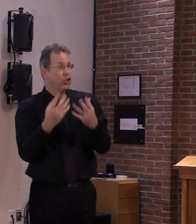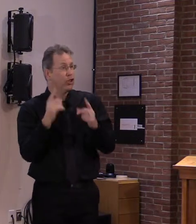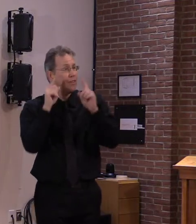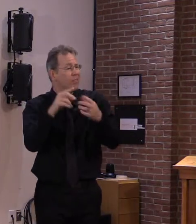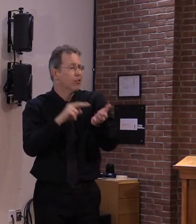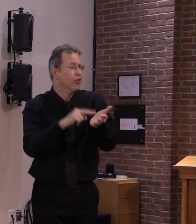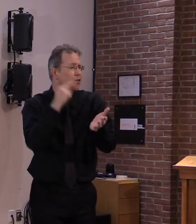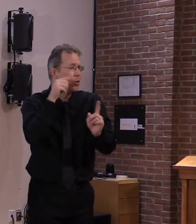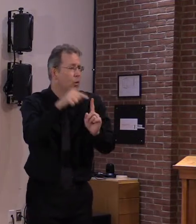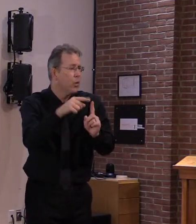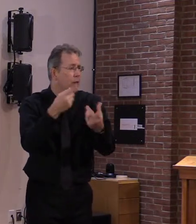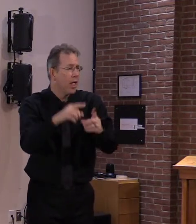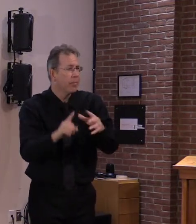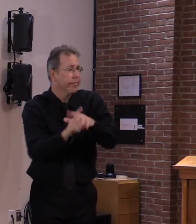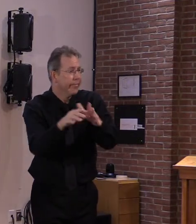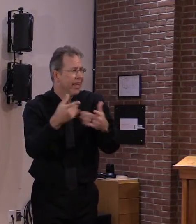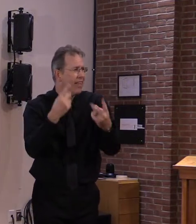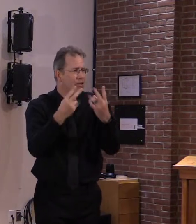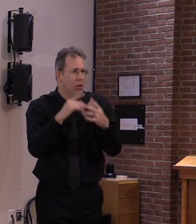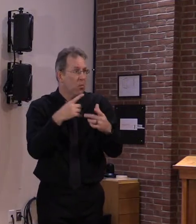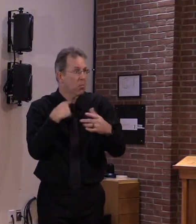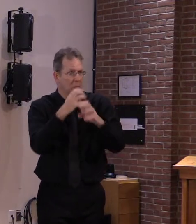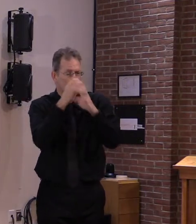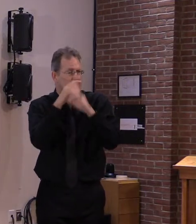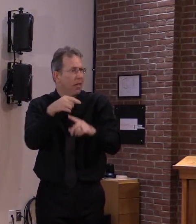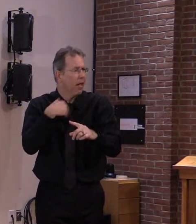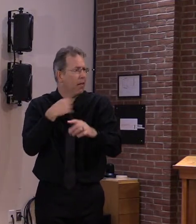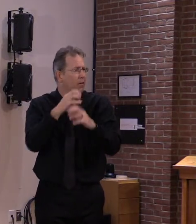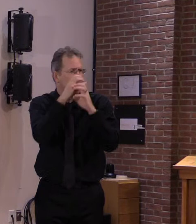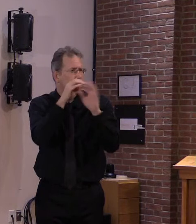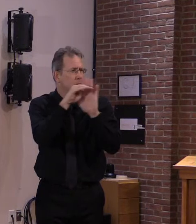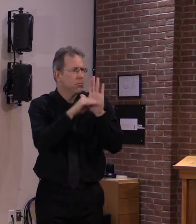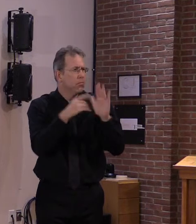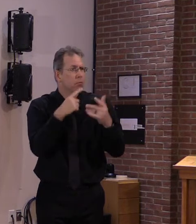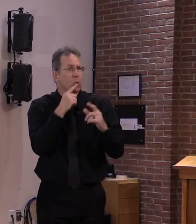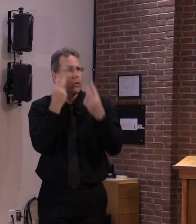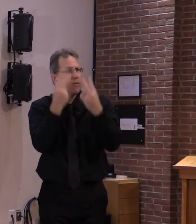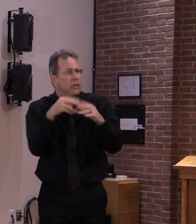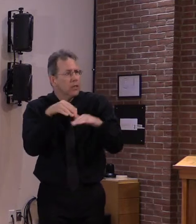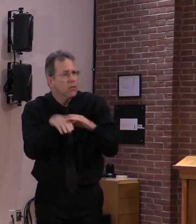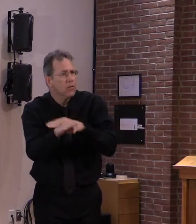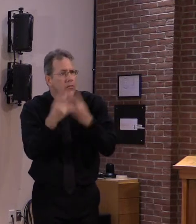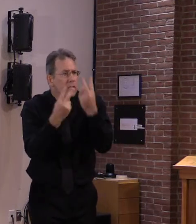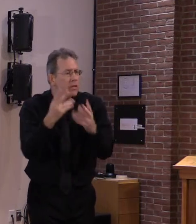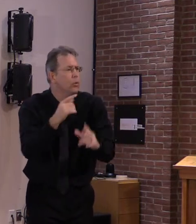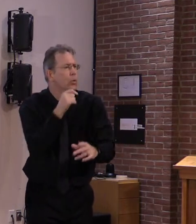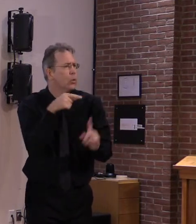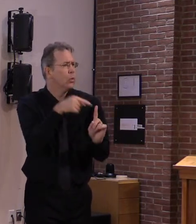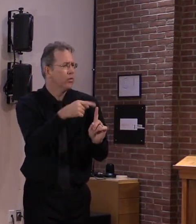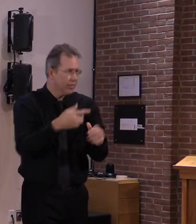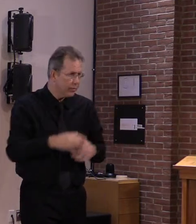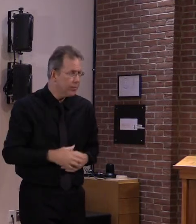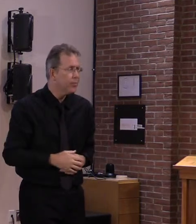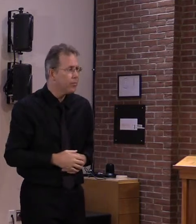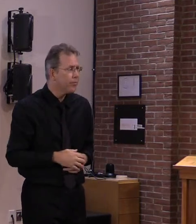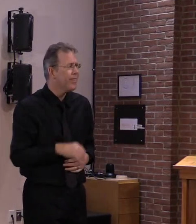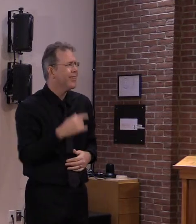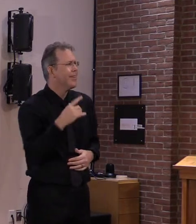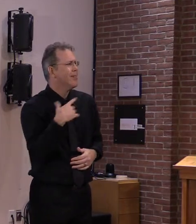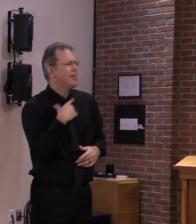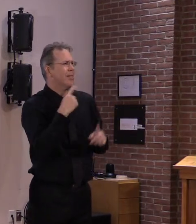of surveillance, you heard Secretary French comment on the teachers and school staff with 21 positives out